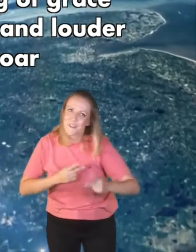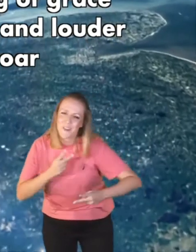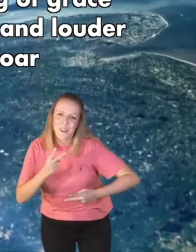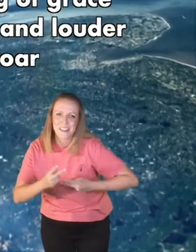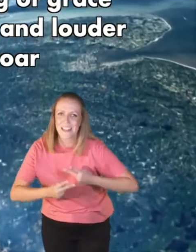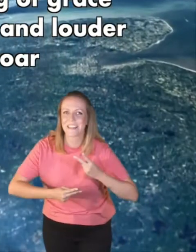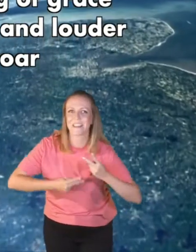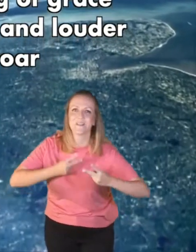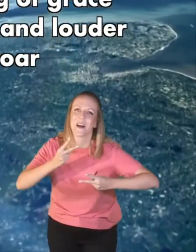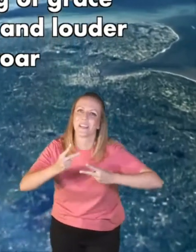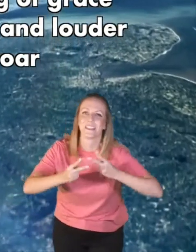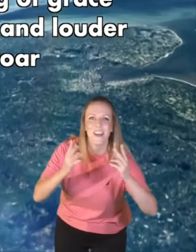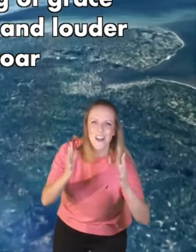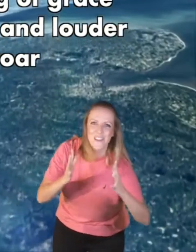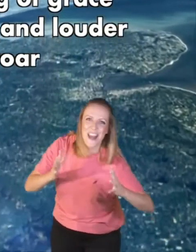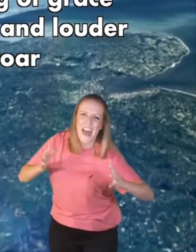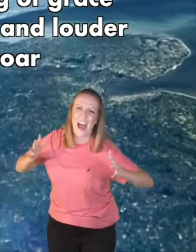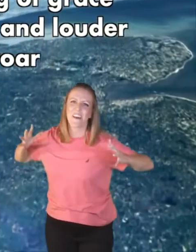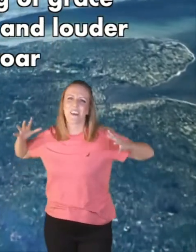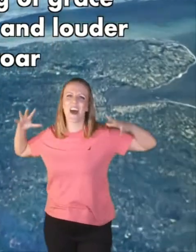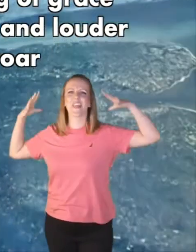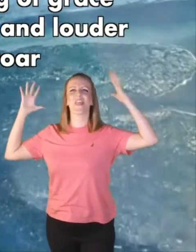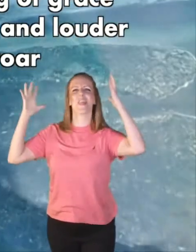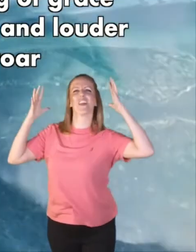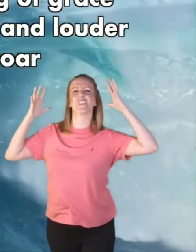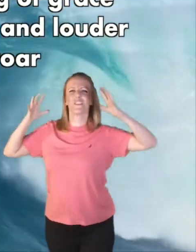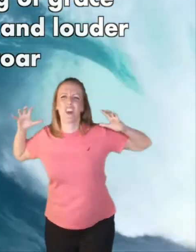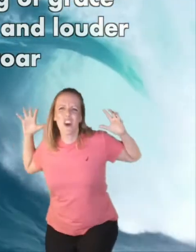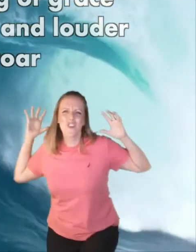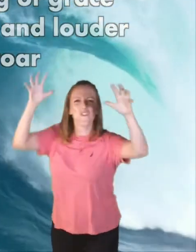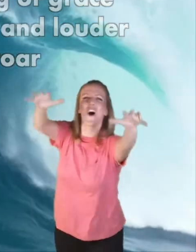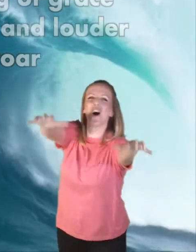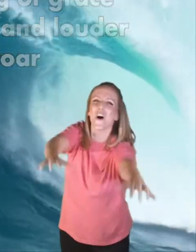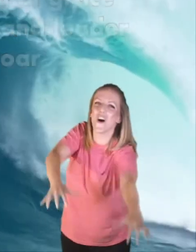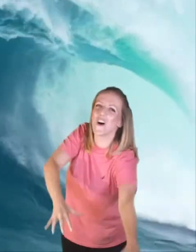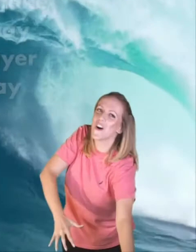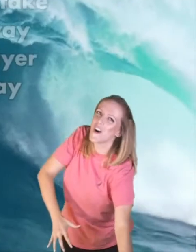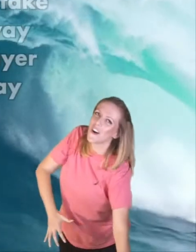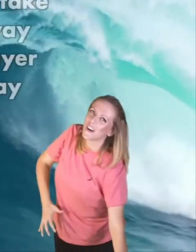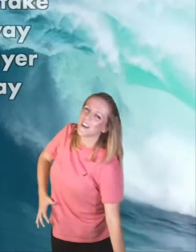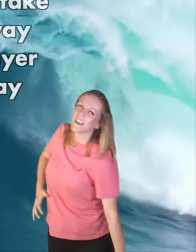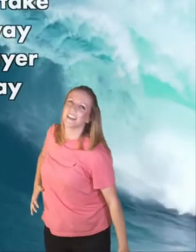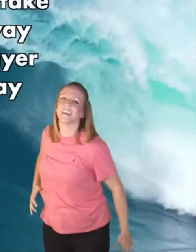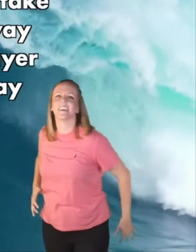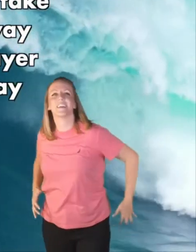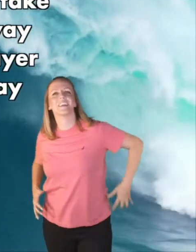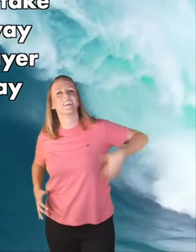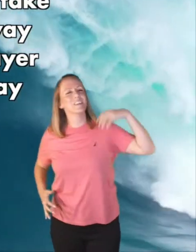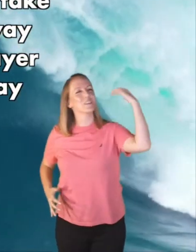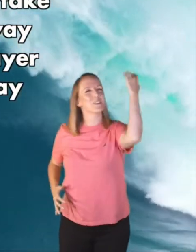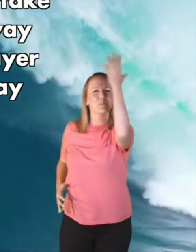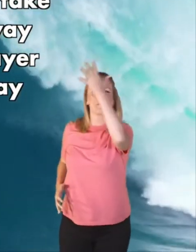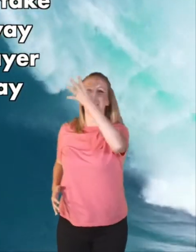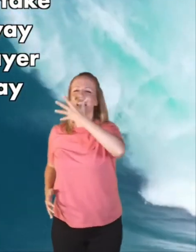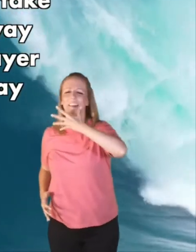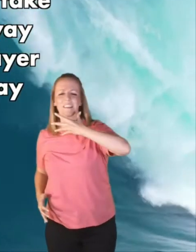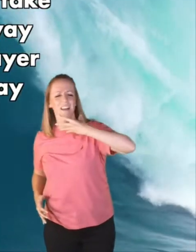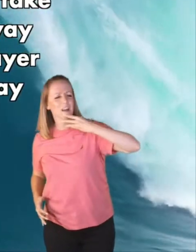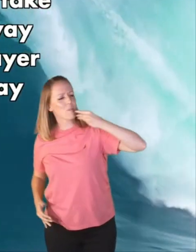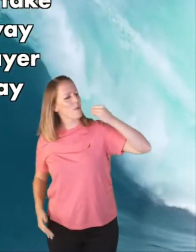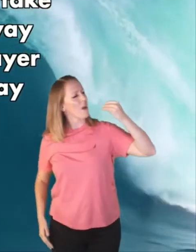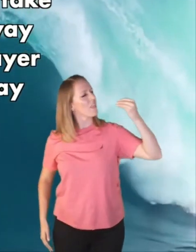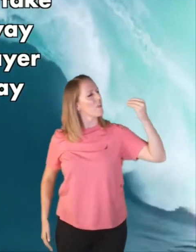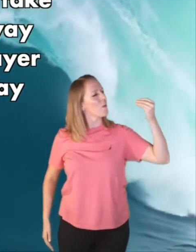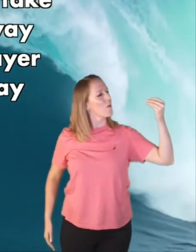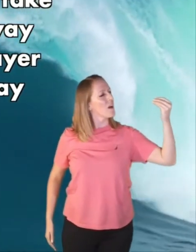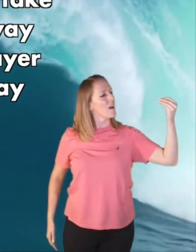grace. Our voices in wonder and louder than thunder roar. You completely take